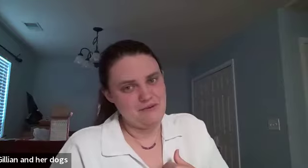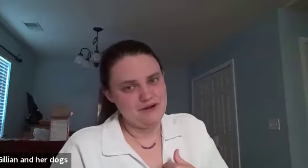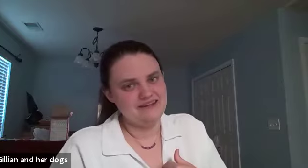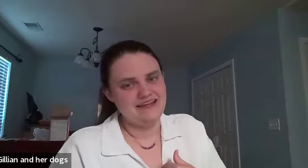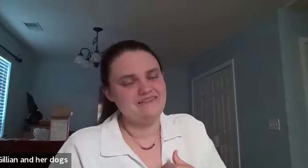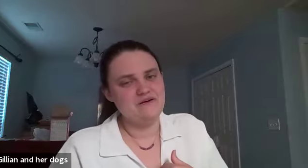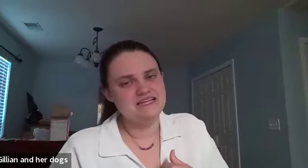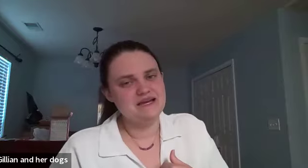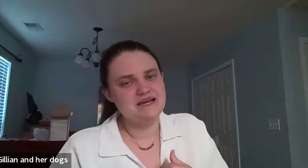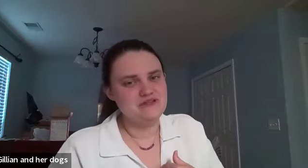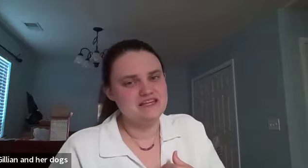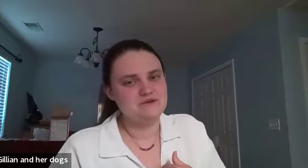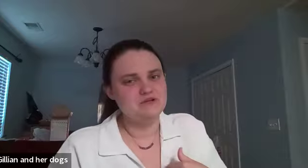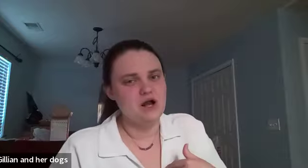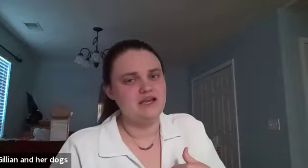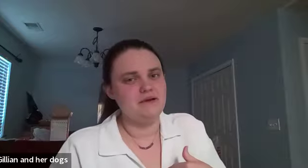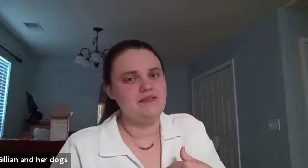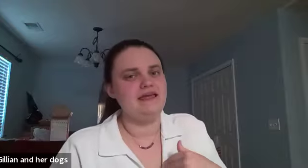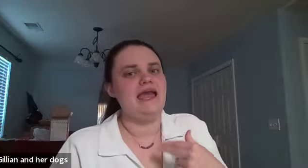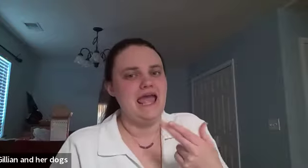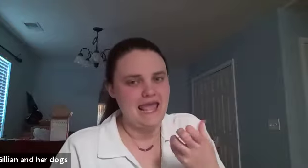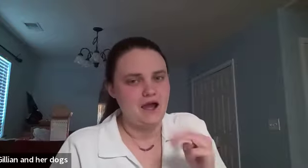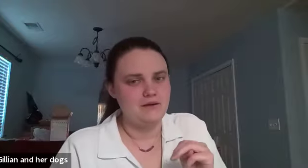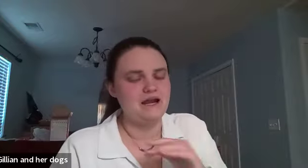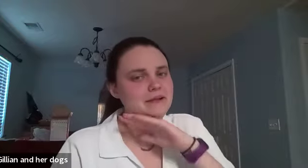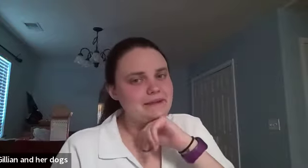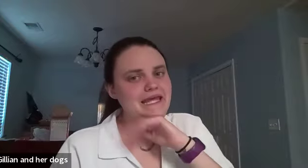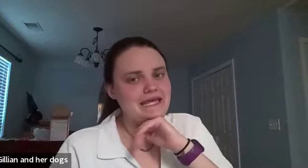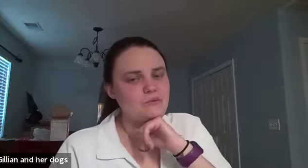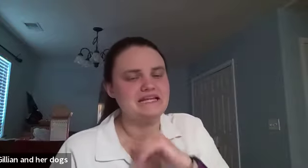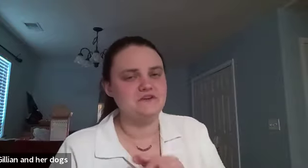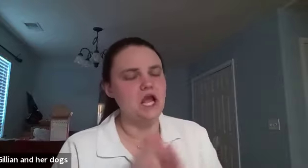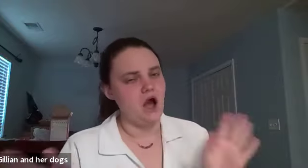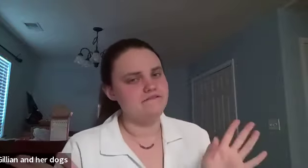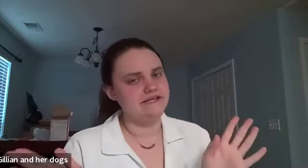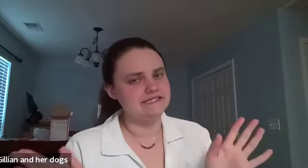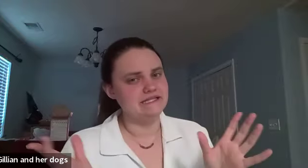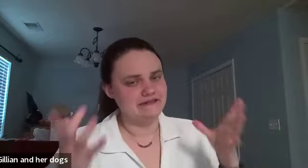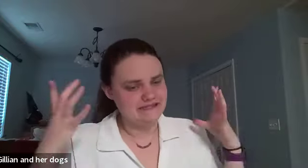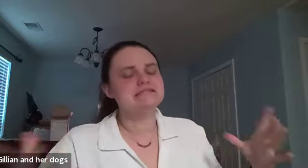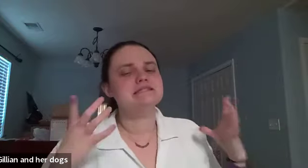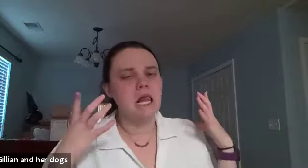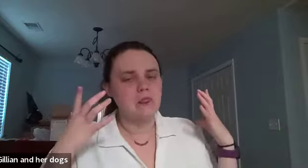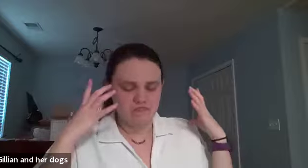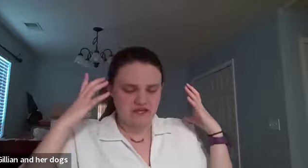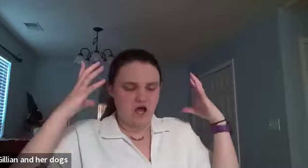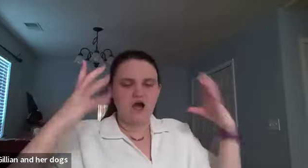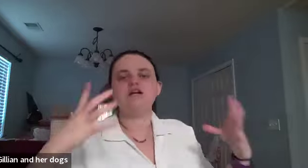that one. Like the only time I do that is when I'm talking about like a ham and I'm like pig, when it's very obvious, like this is a hunk